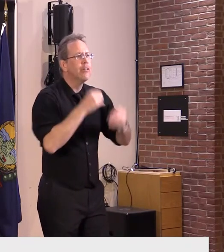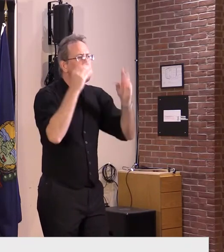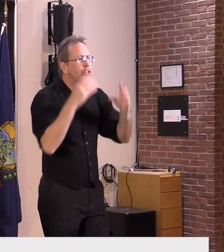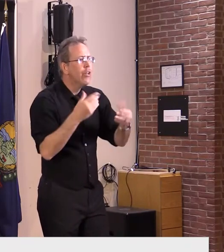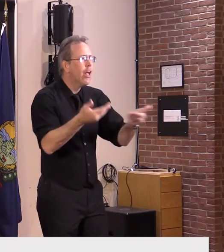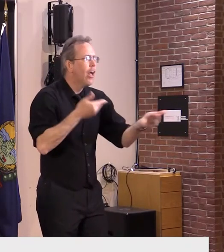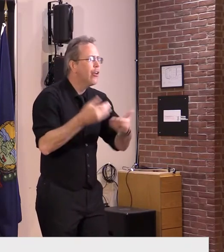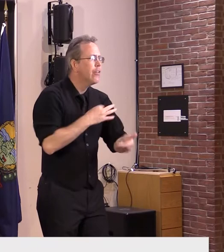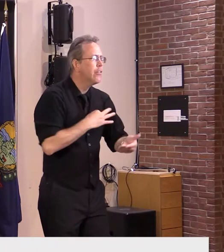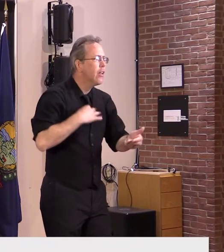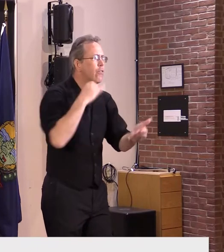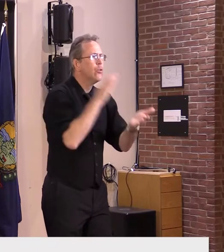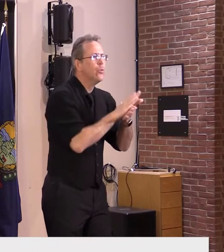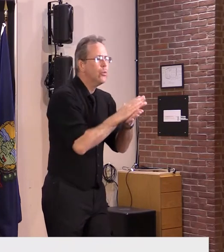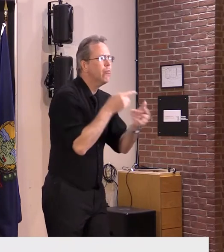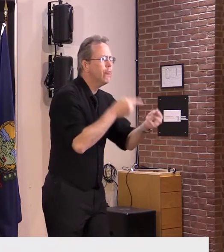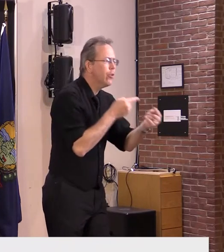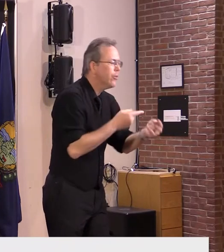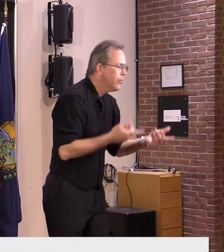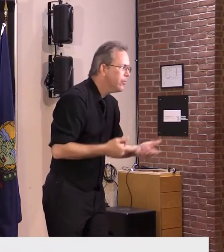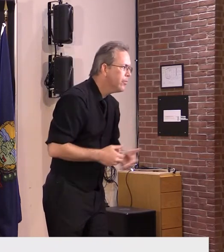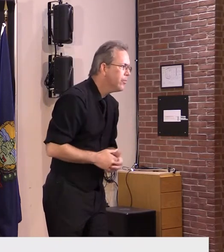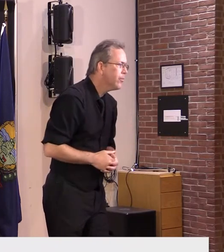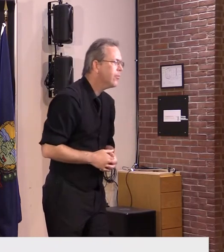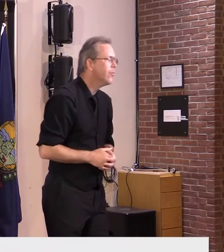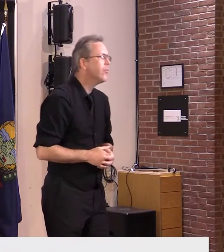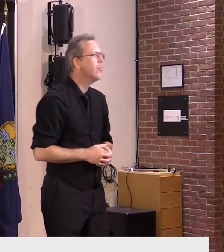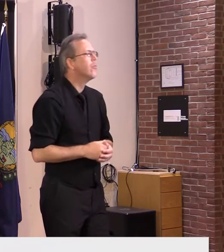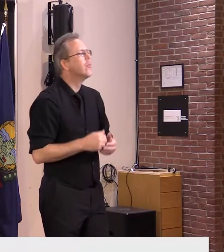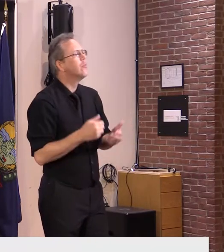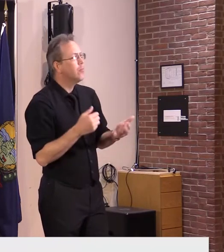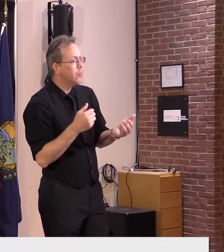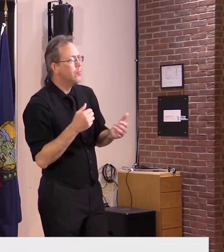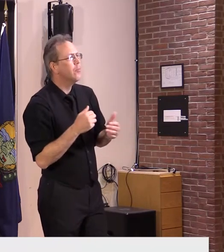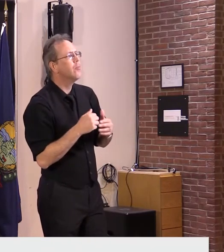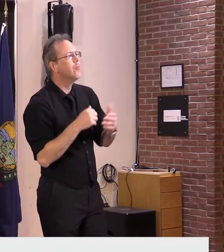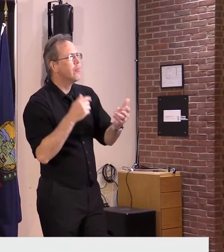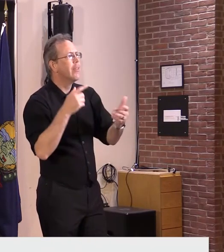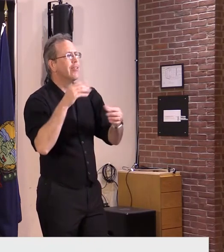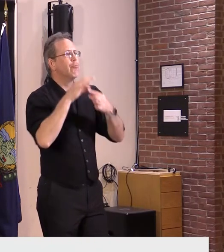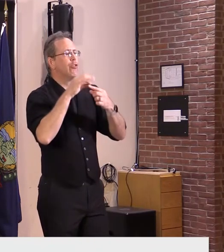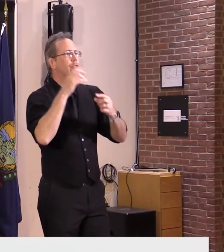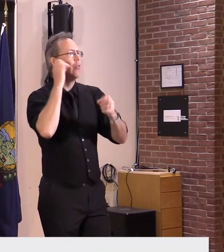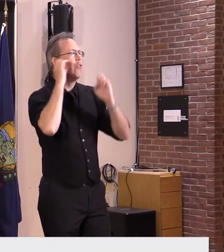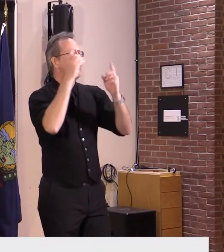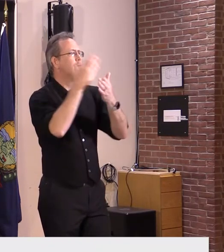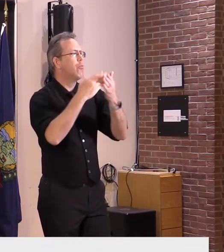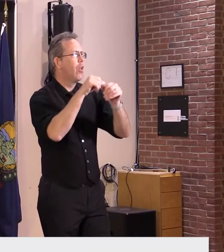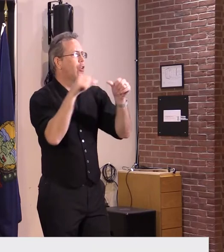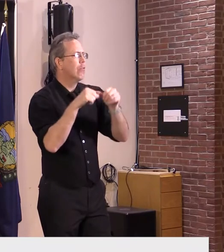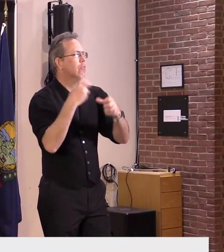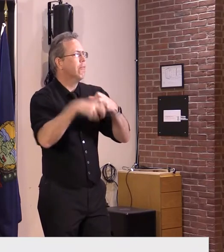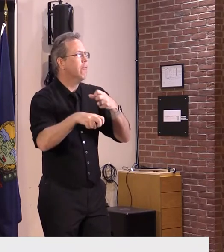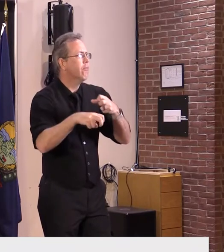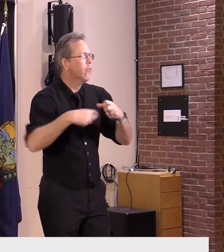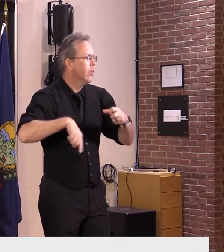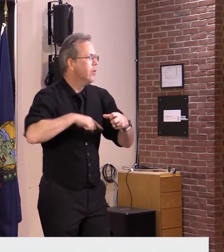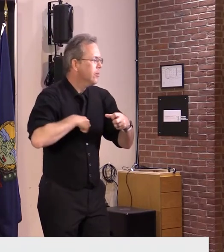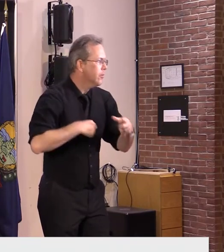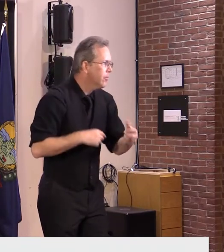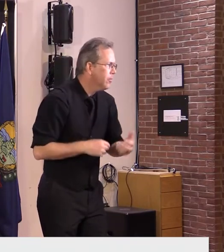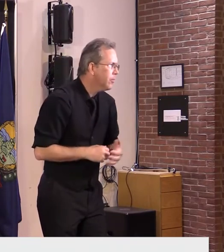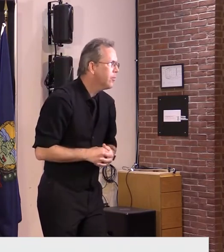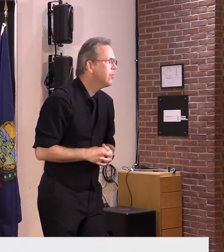But, you know, it's not unique to education. You know, the hiring and workforce issues are across all sectors in our economy. I think, you know, in